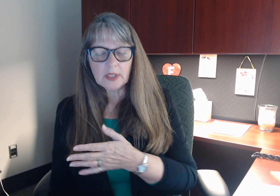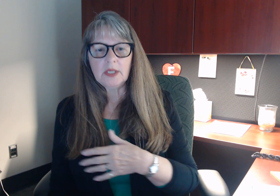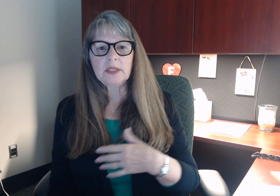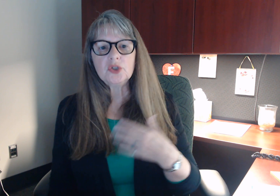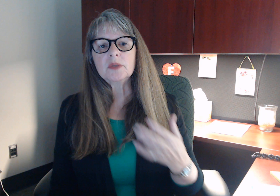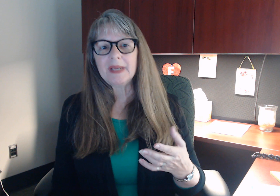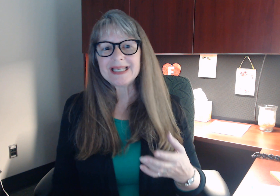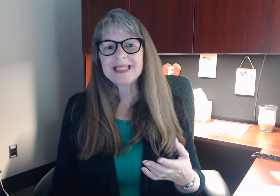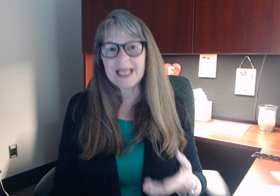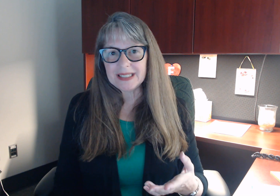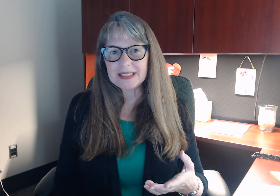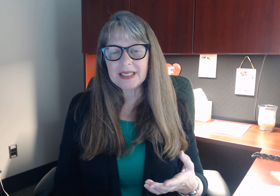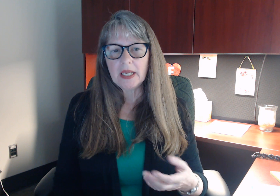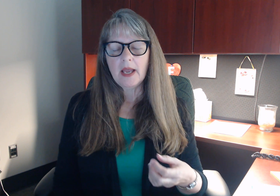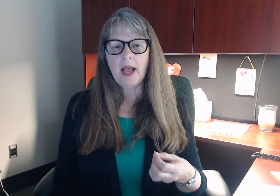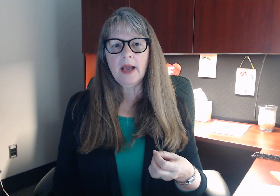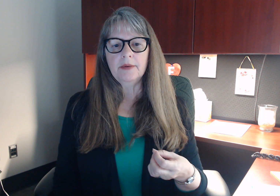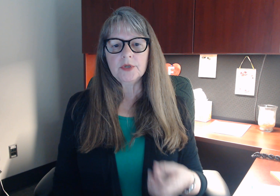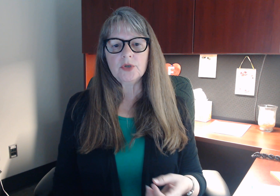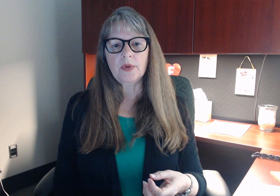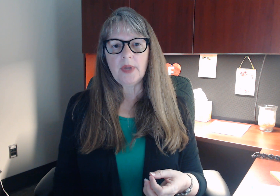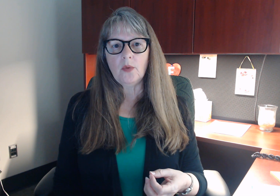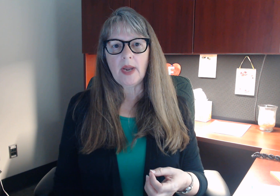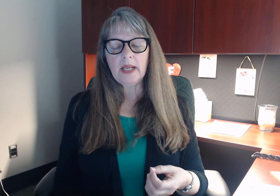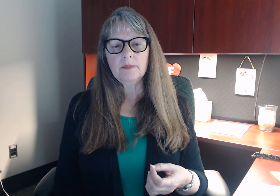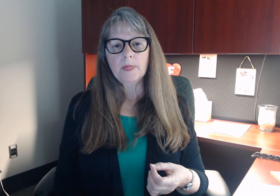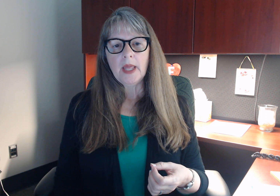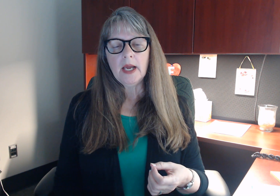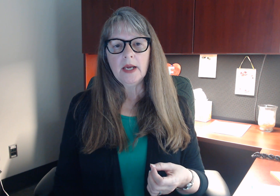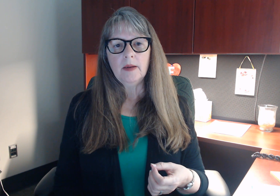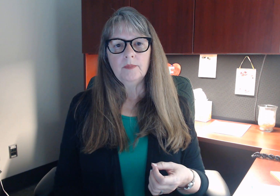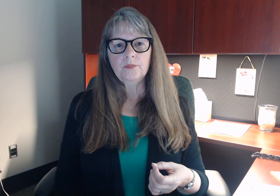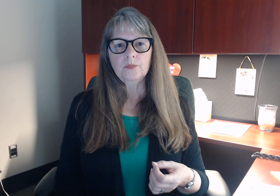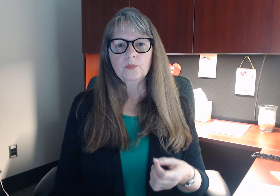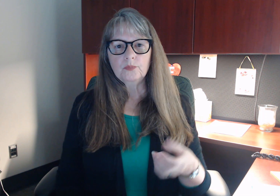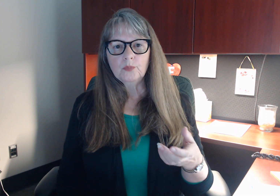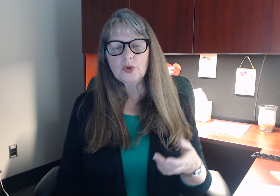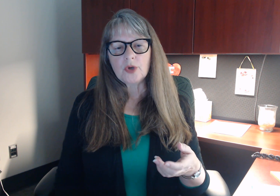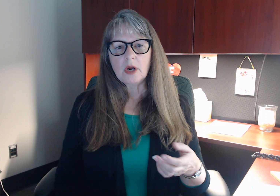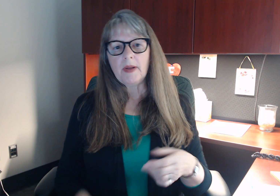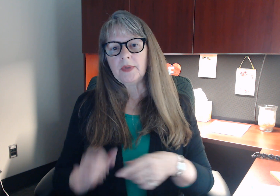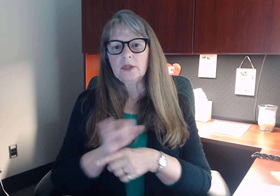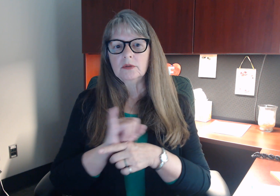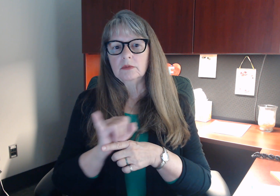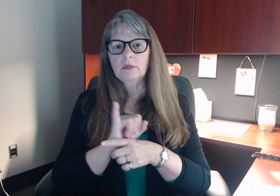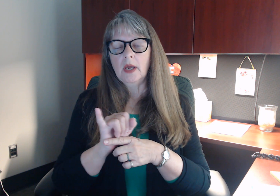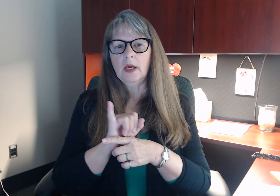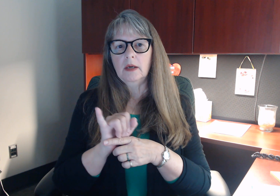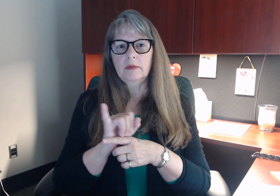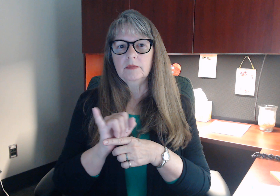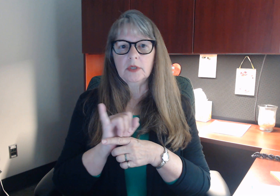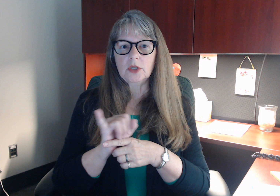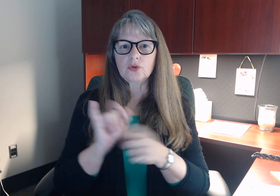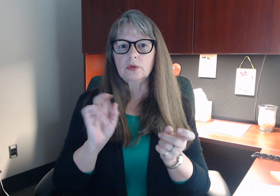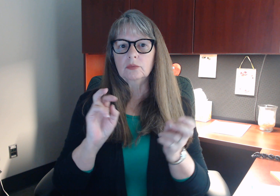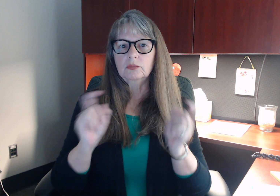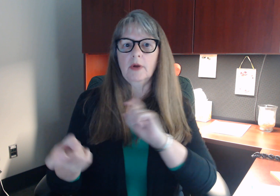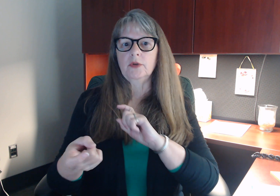it just makes sense to do it that way. When you talk about the Industrial Revolution